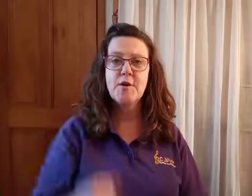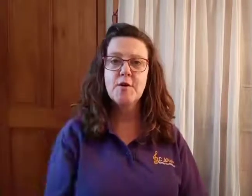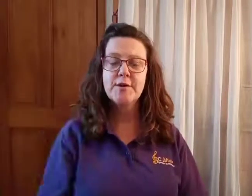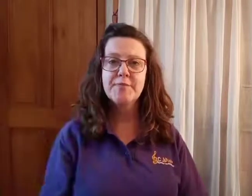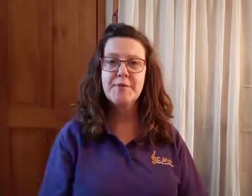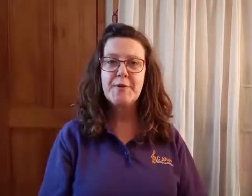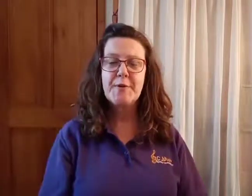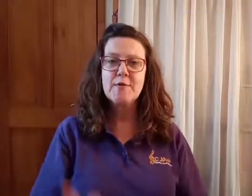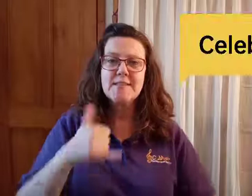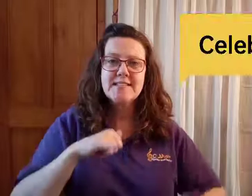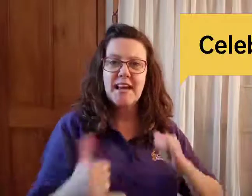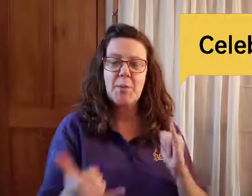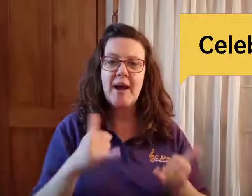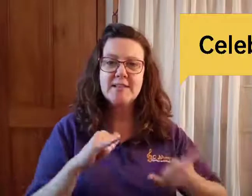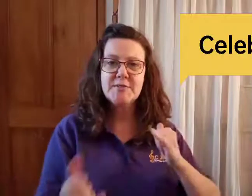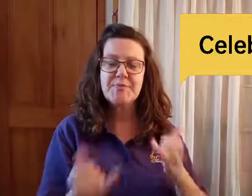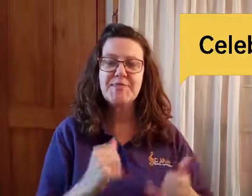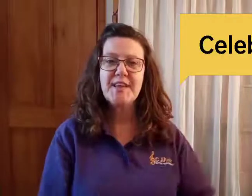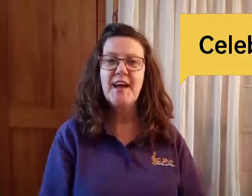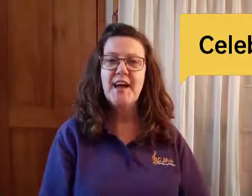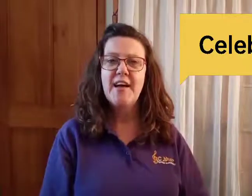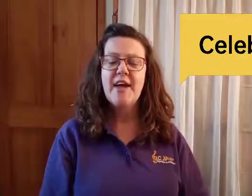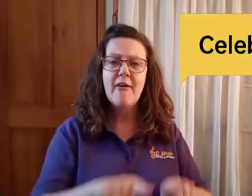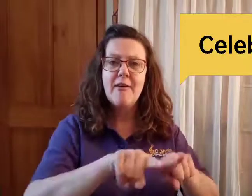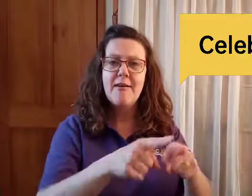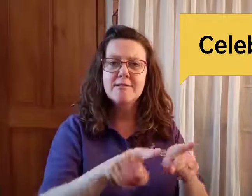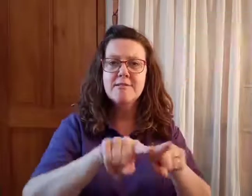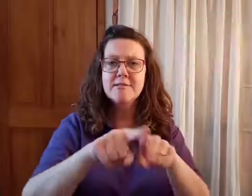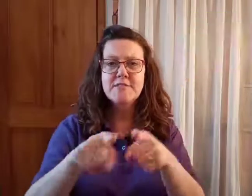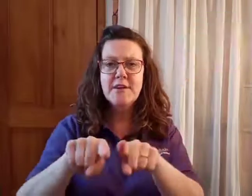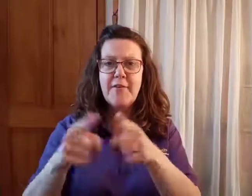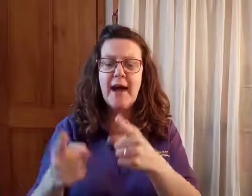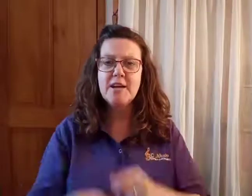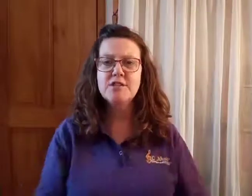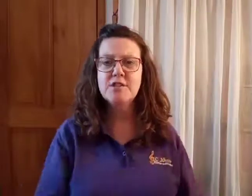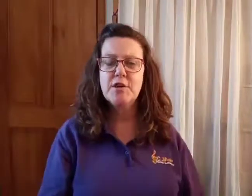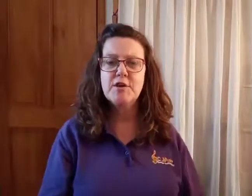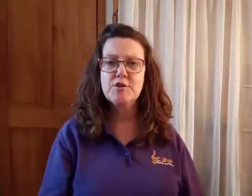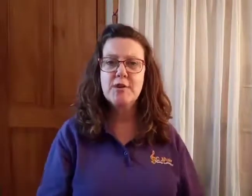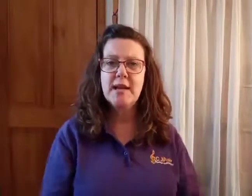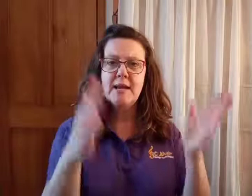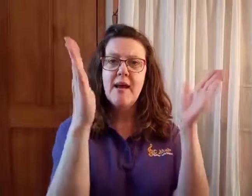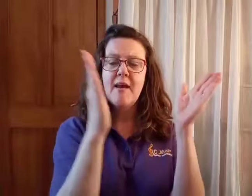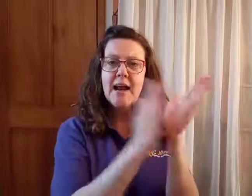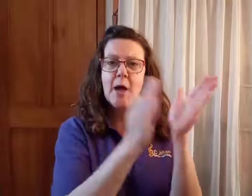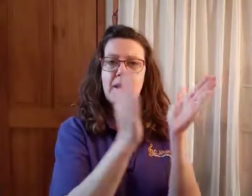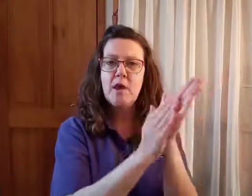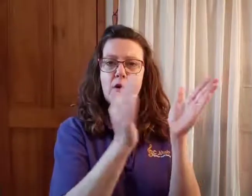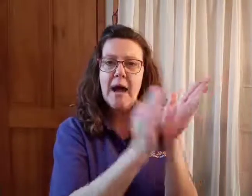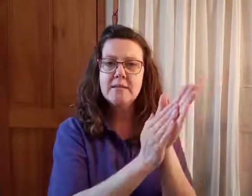song called Celebrate. There are lots and lots of different actions that you can join in, like clapping your